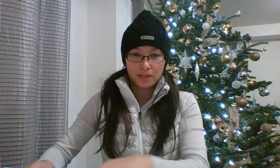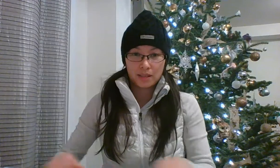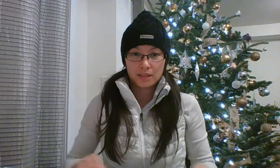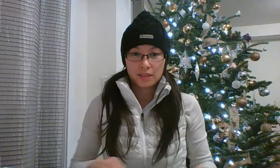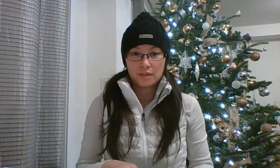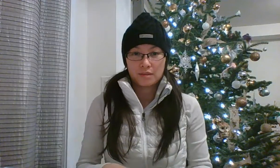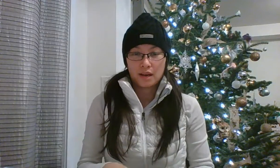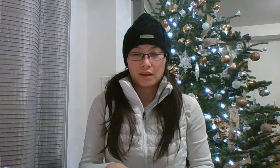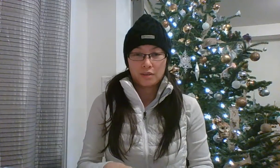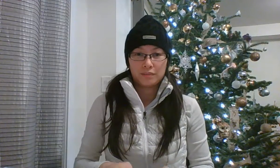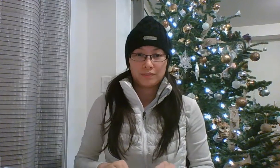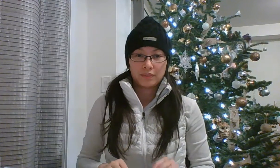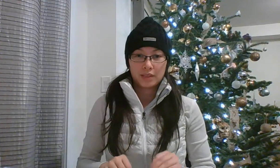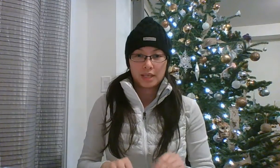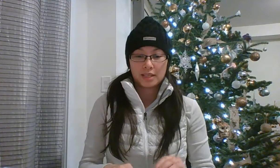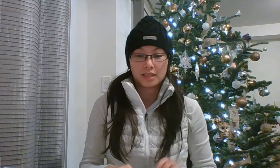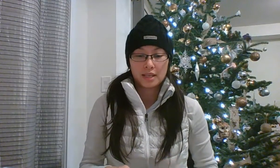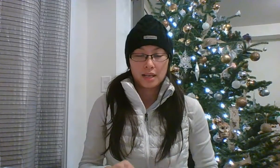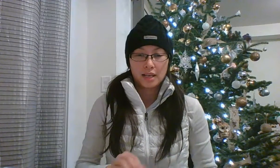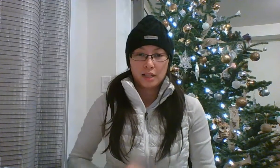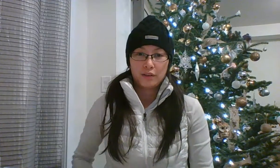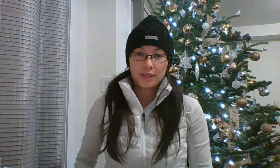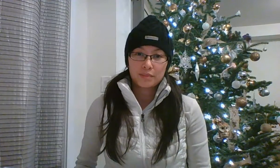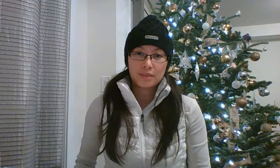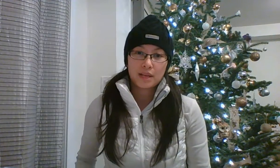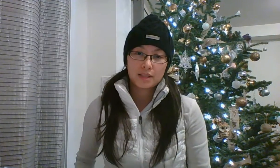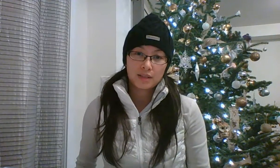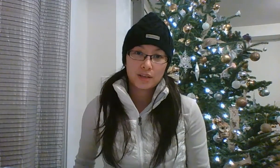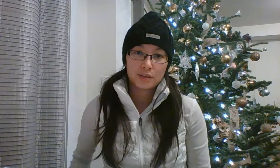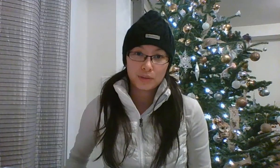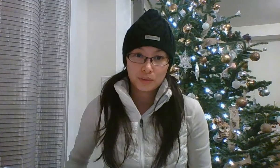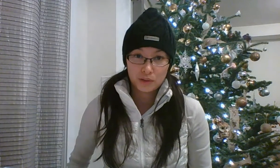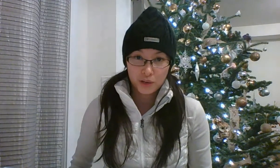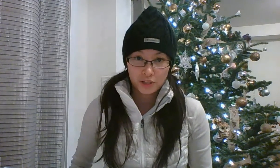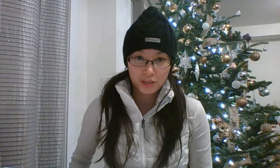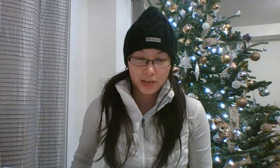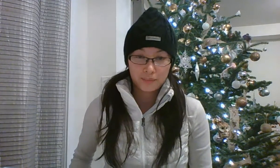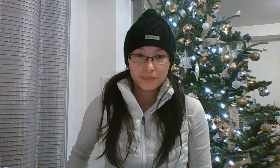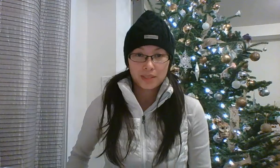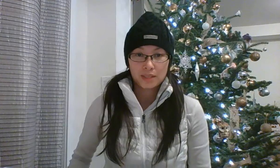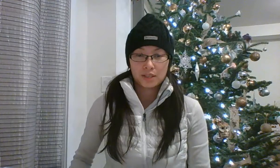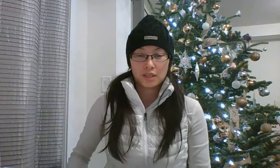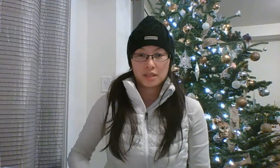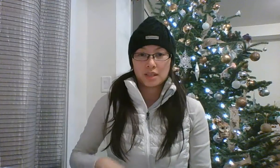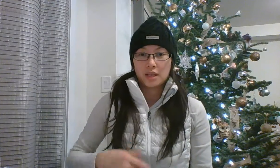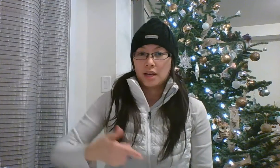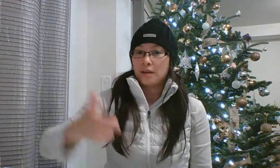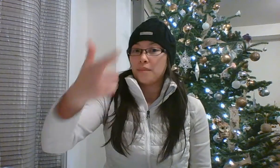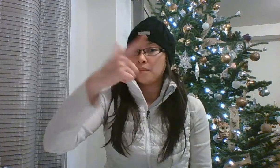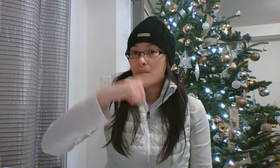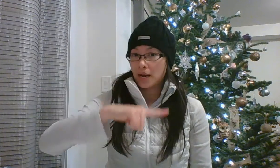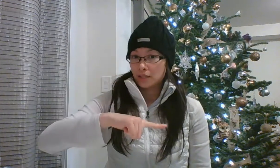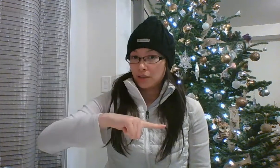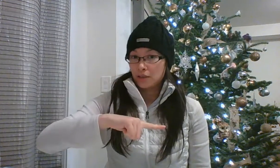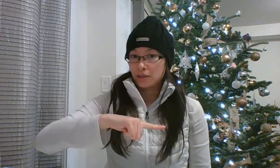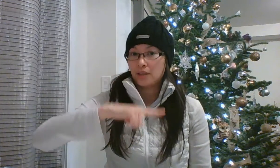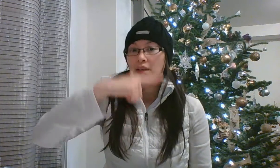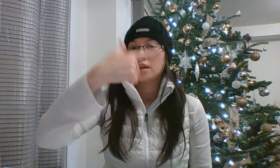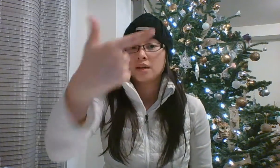signs. So now next is learning some signs that you can use during the game, such as my turn,